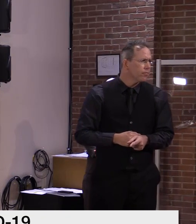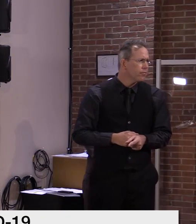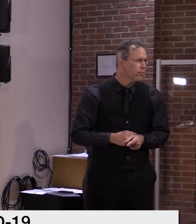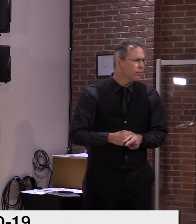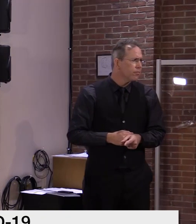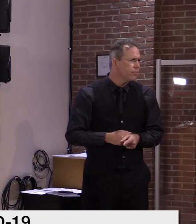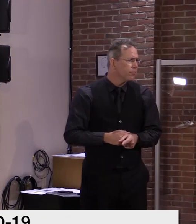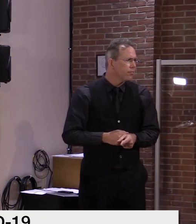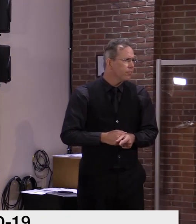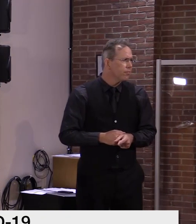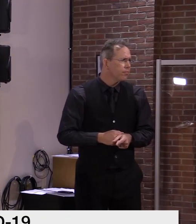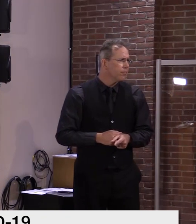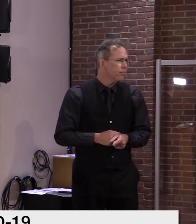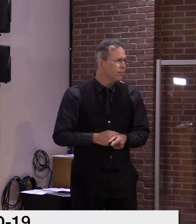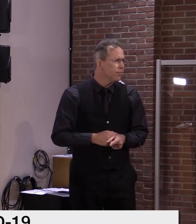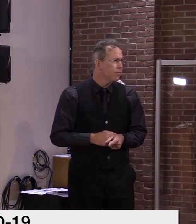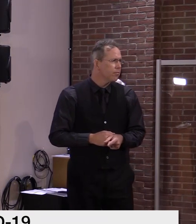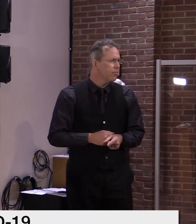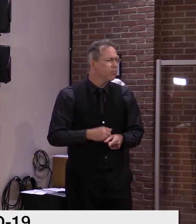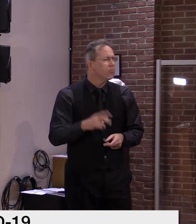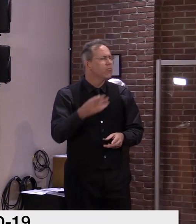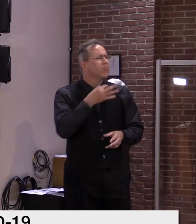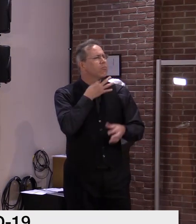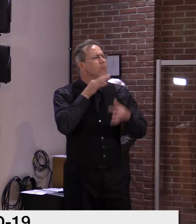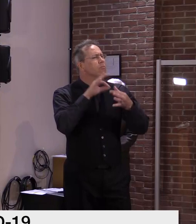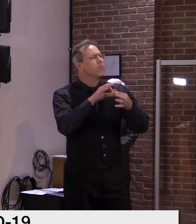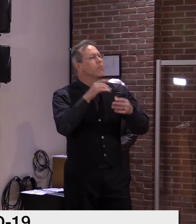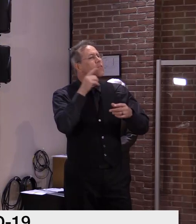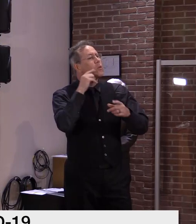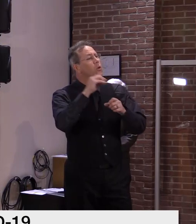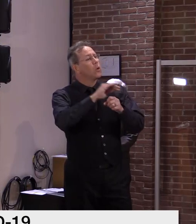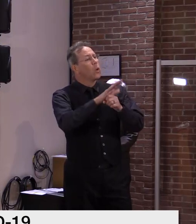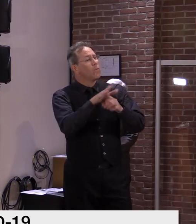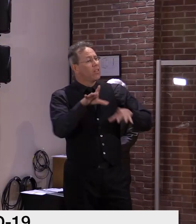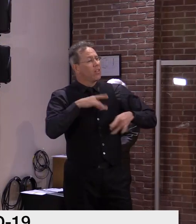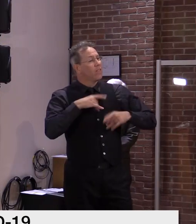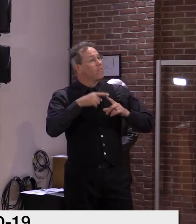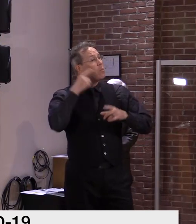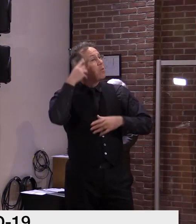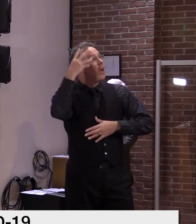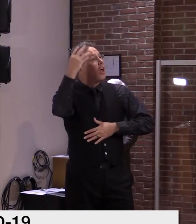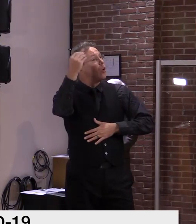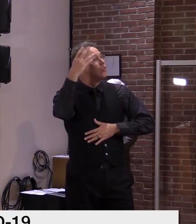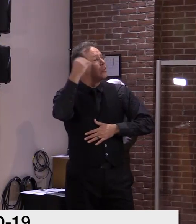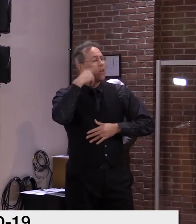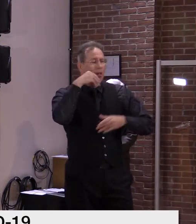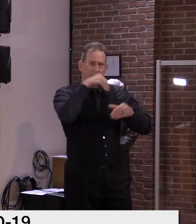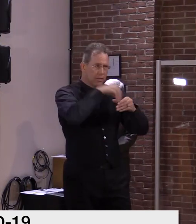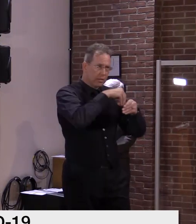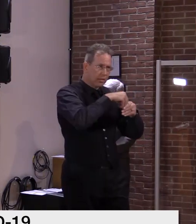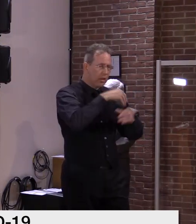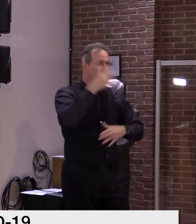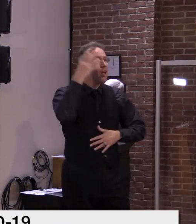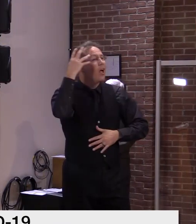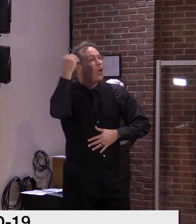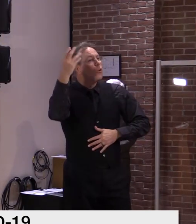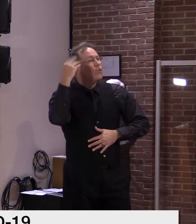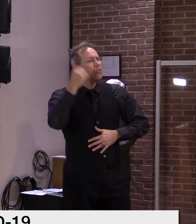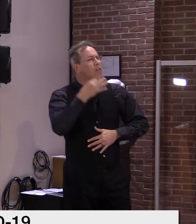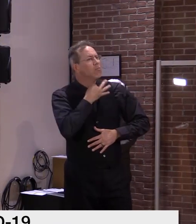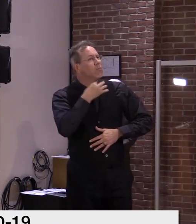contract tracing a link that case to another customer or employee? Dr. Levine?